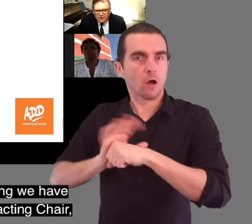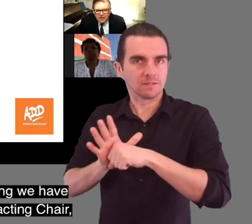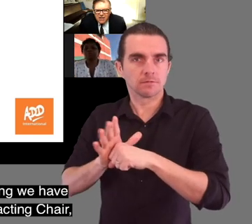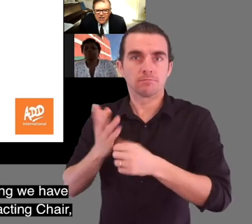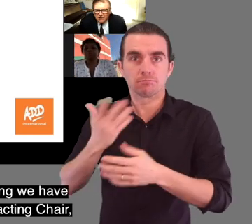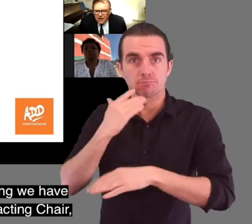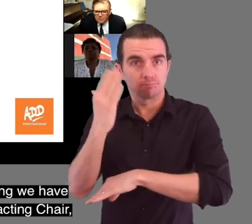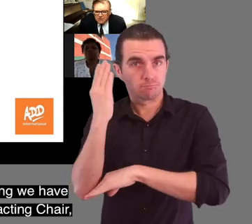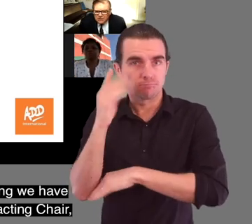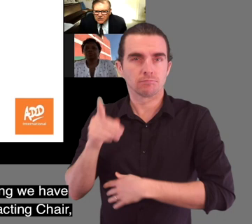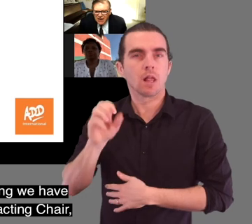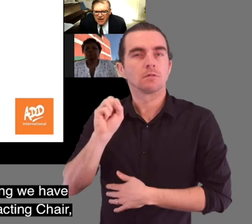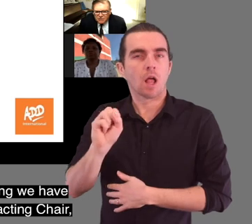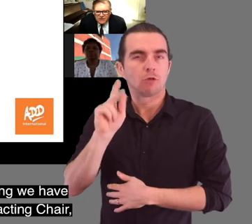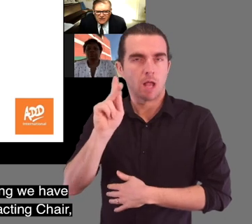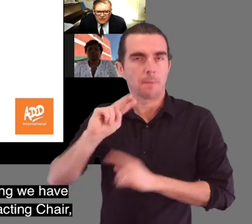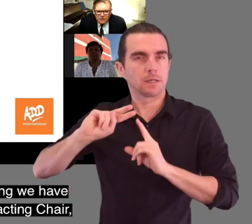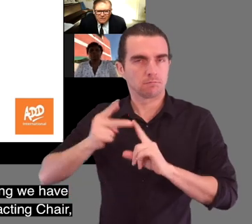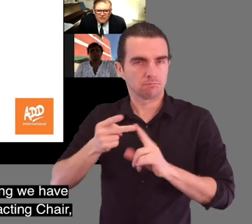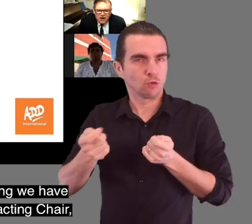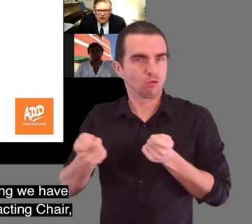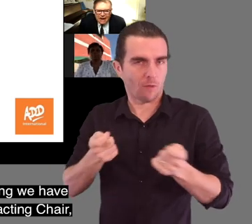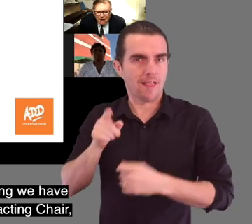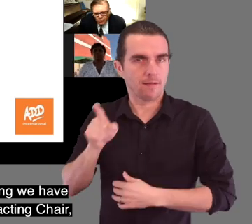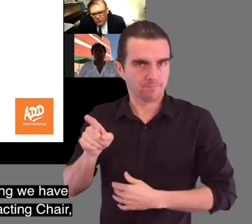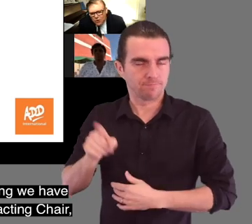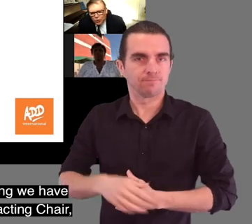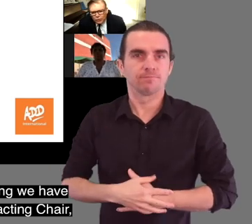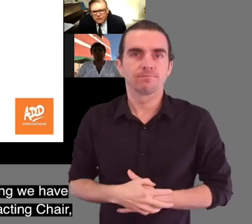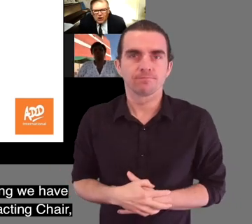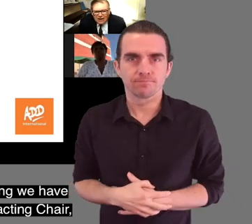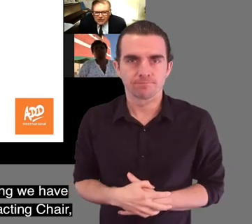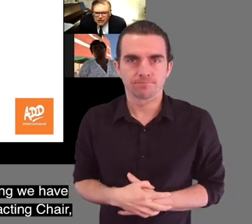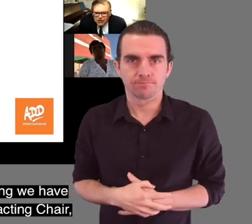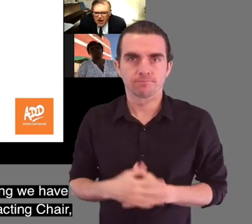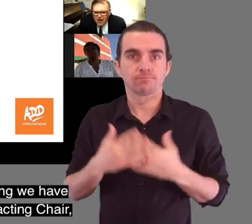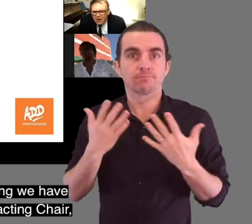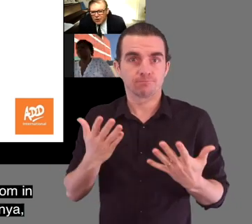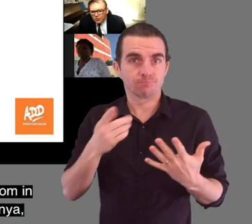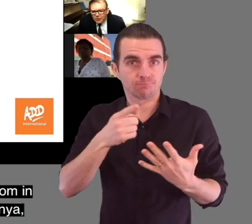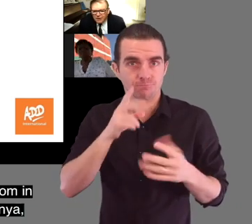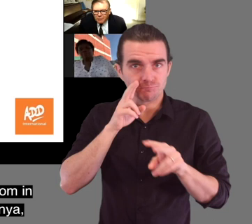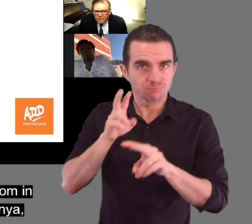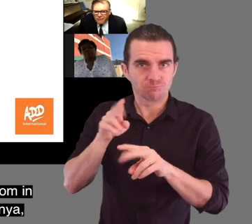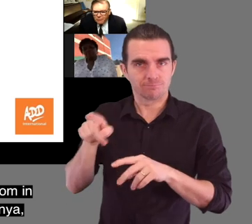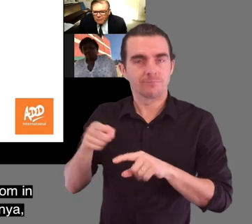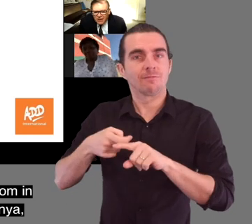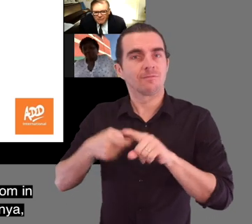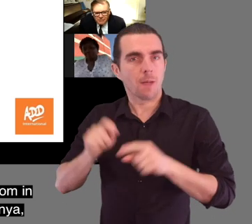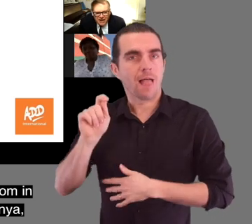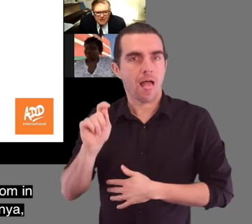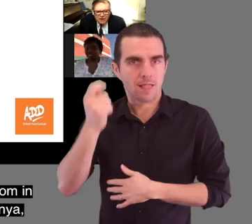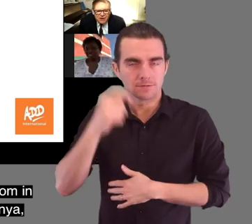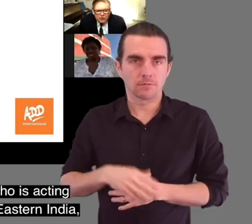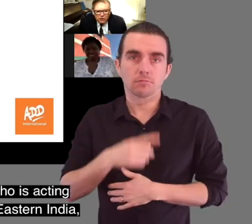COVID. And to help us today presenting, we have Sarah Kamal, who's our acting chair, who you'll hear from a minute,